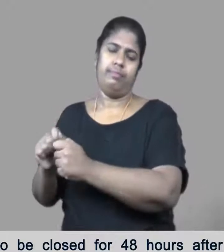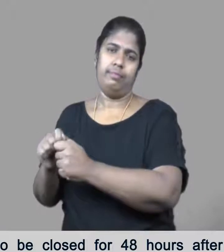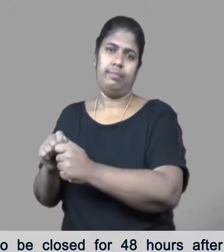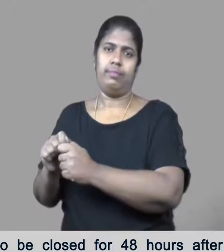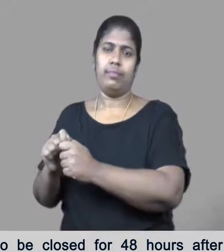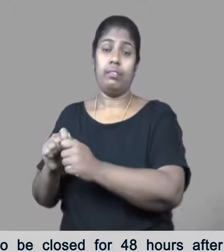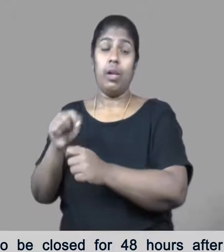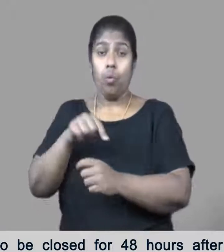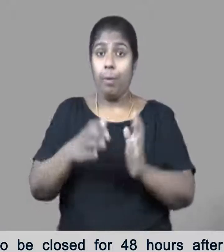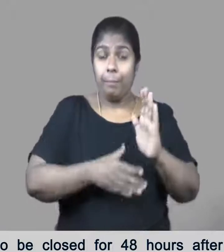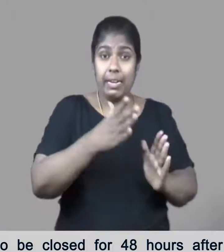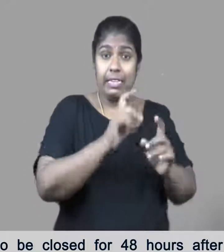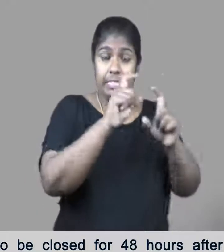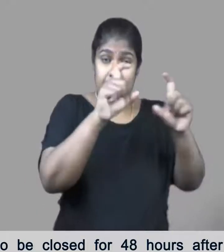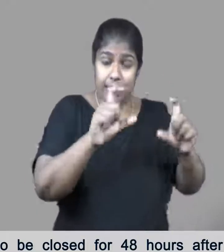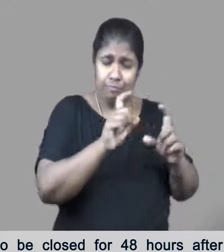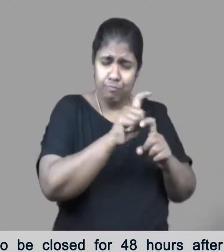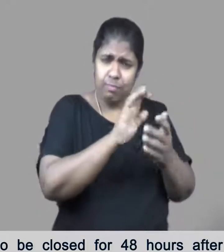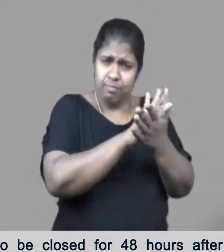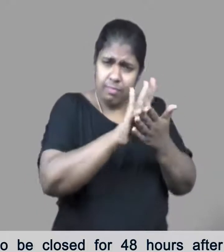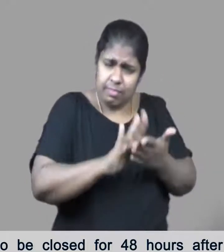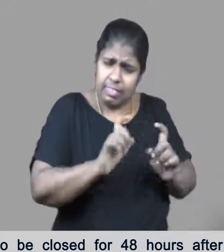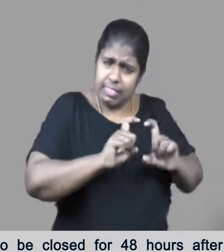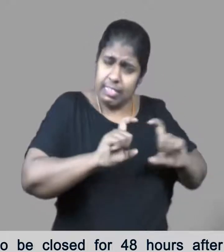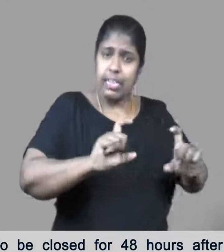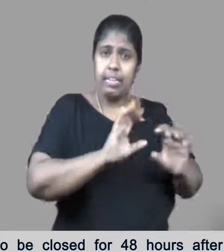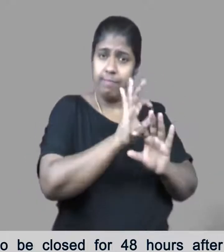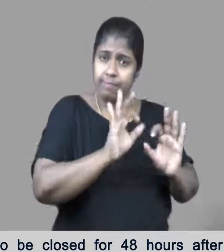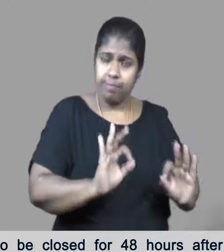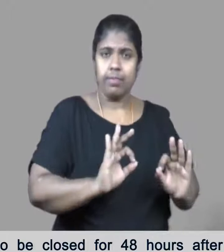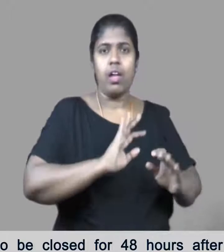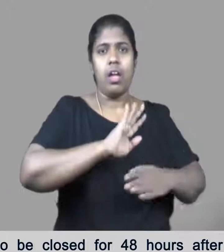All the staff will work from home